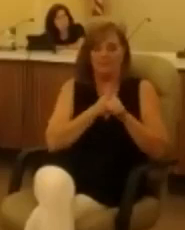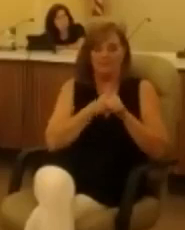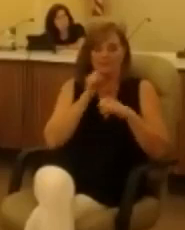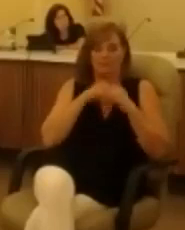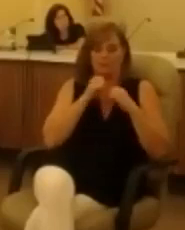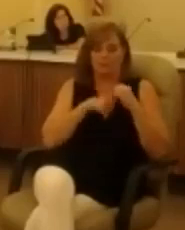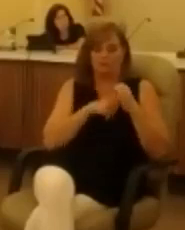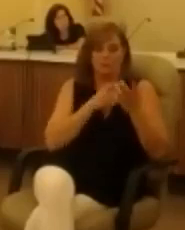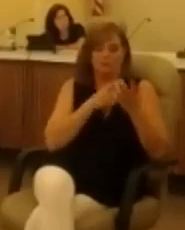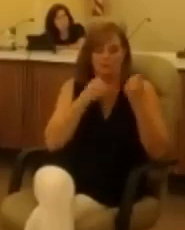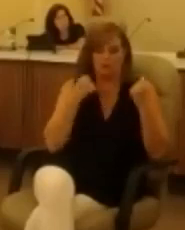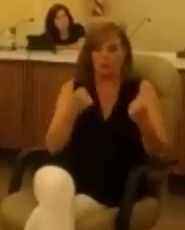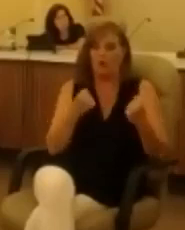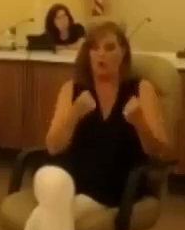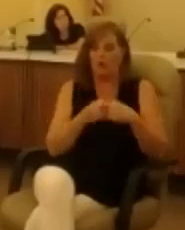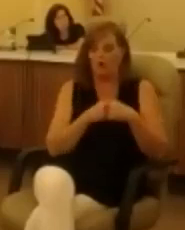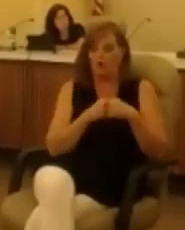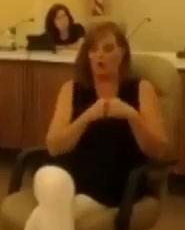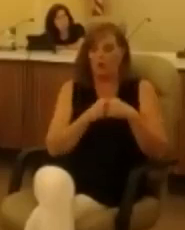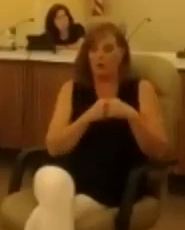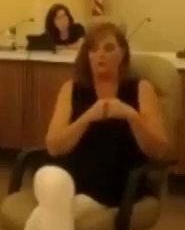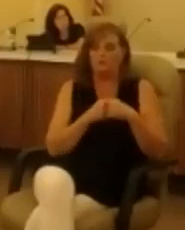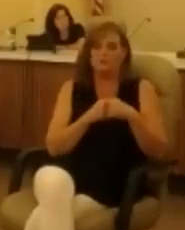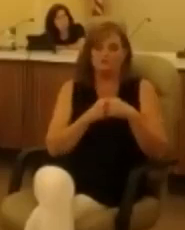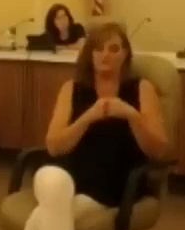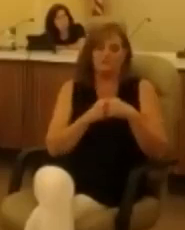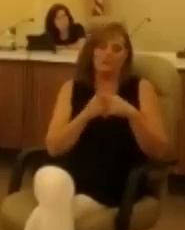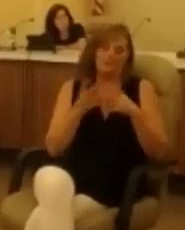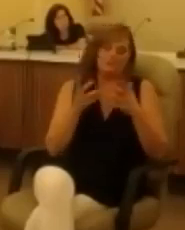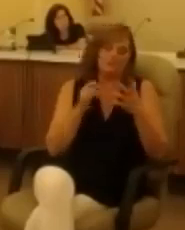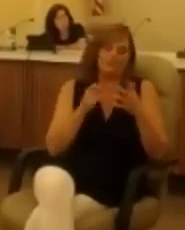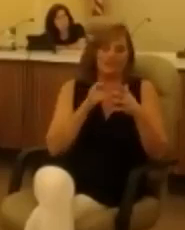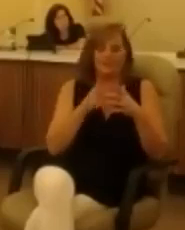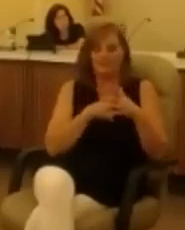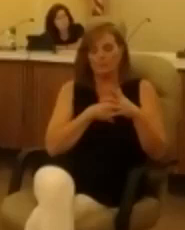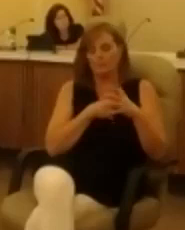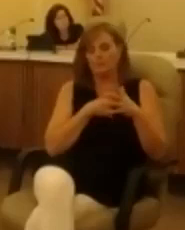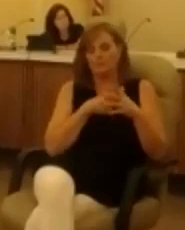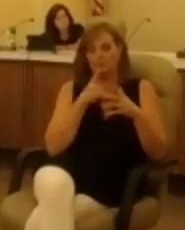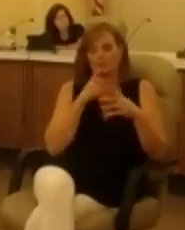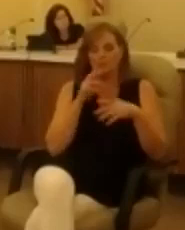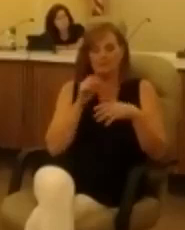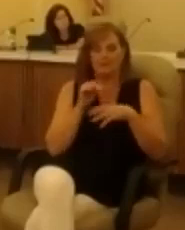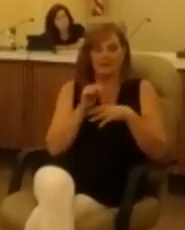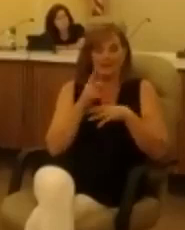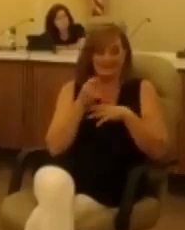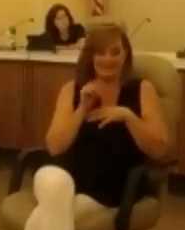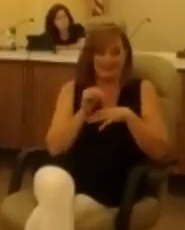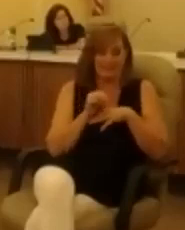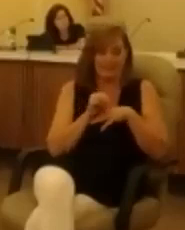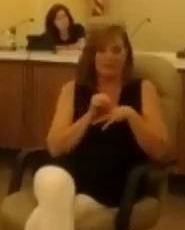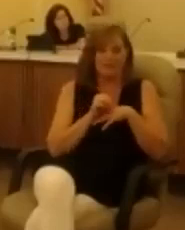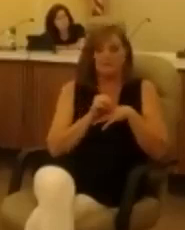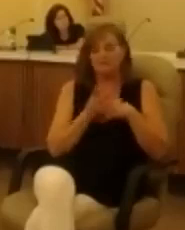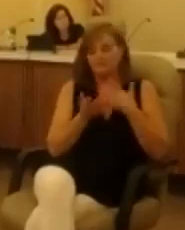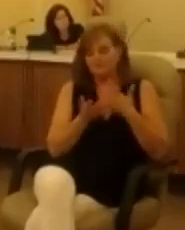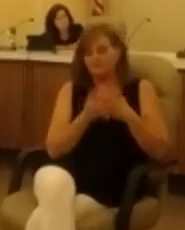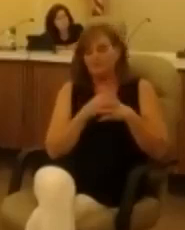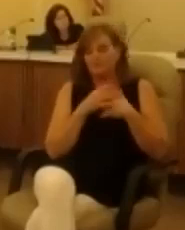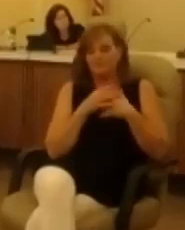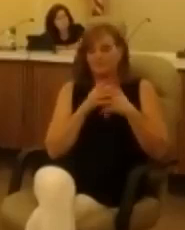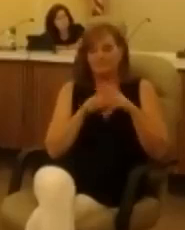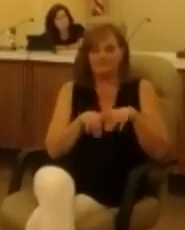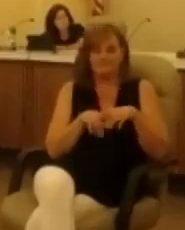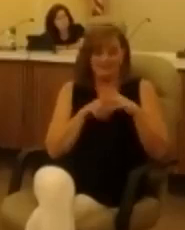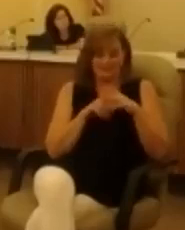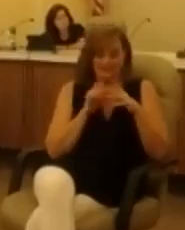our director of building and fire prevention may condemn it. But basically, to start